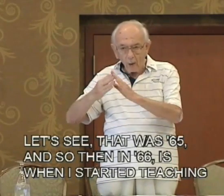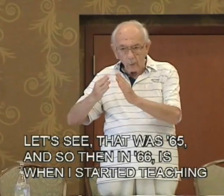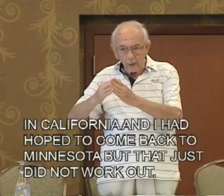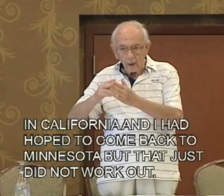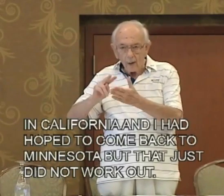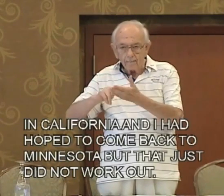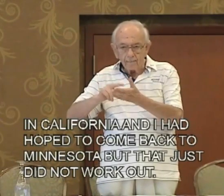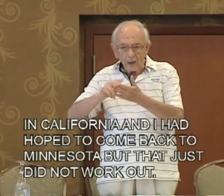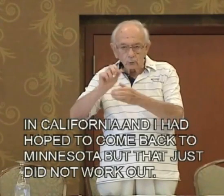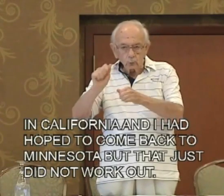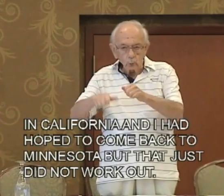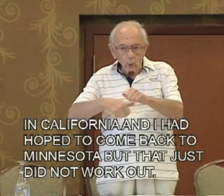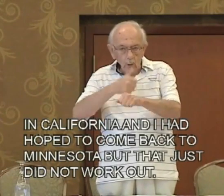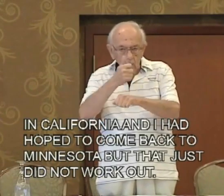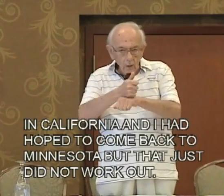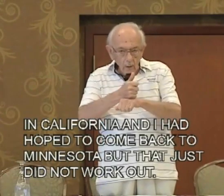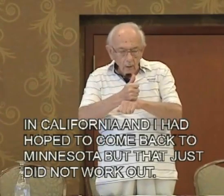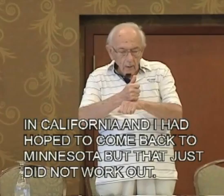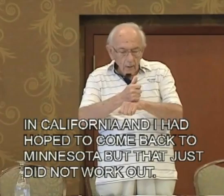the Faribault town itself